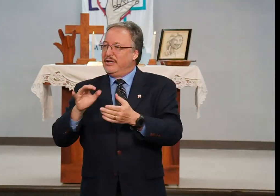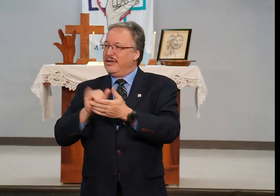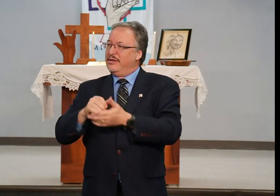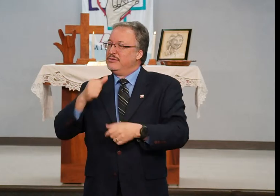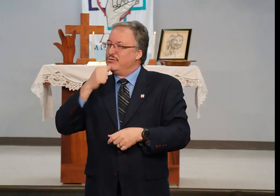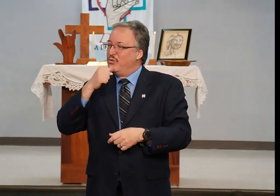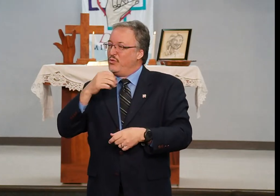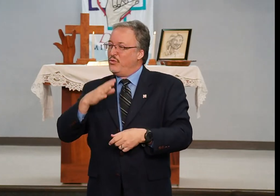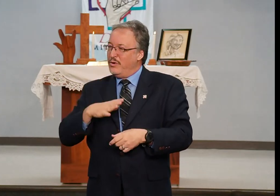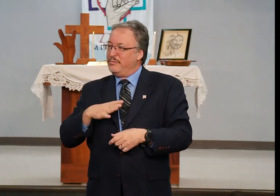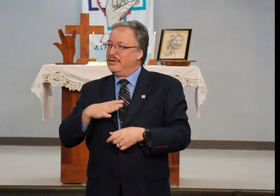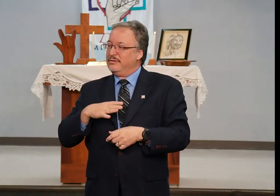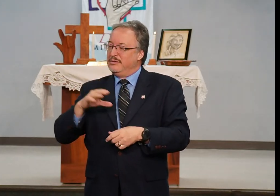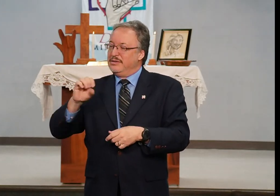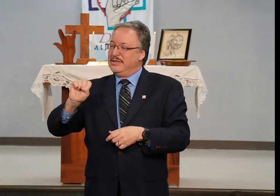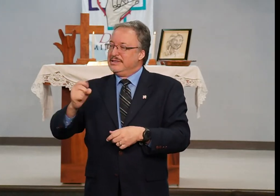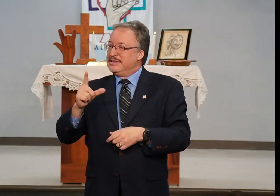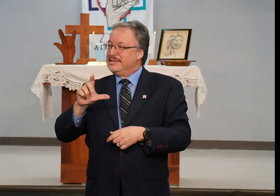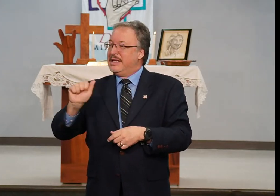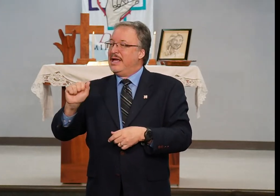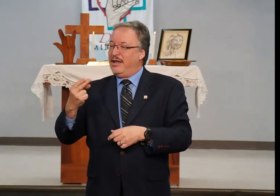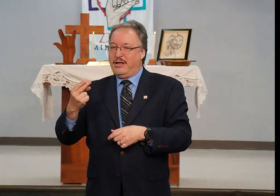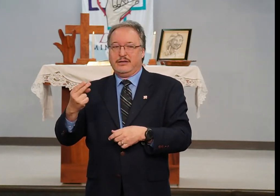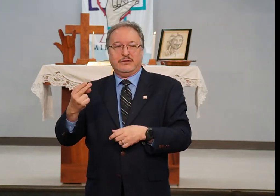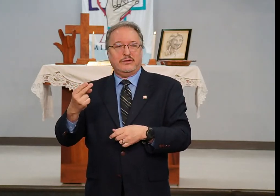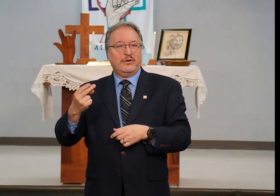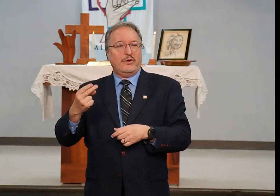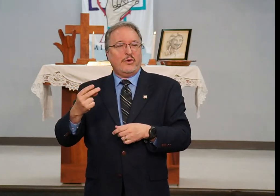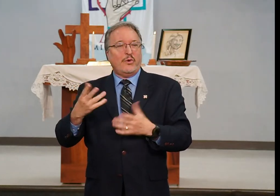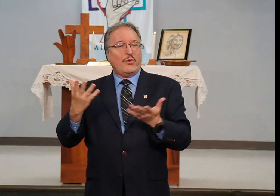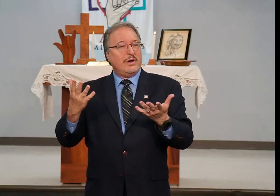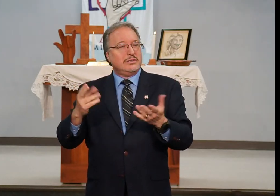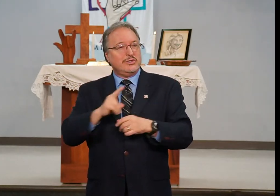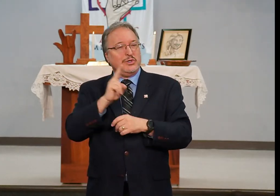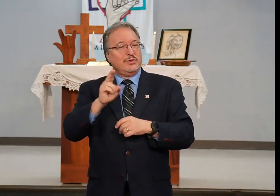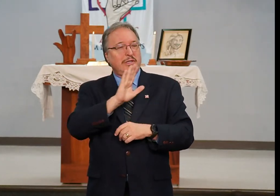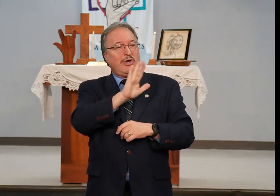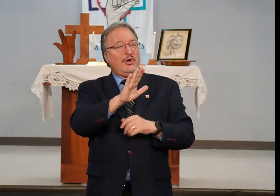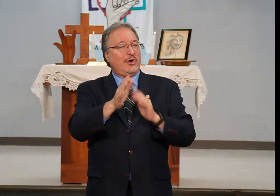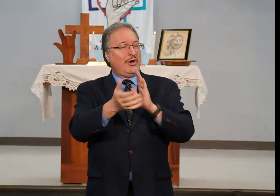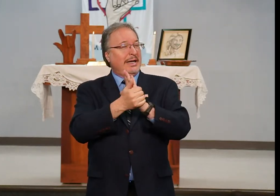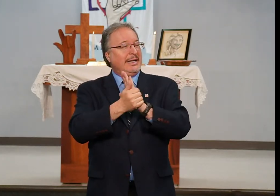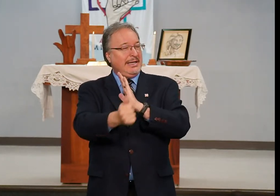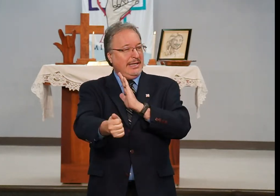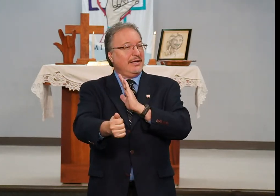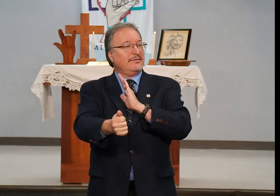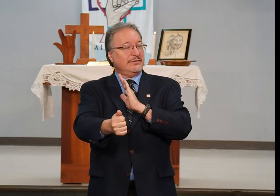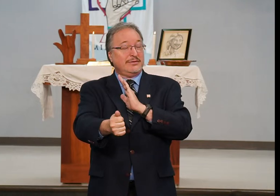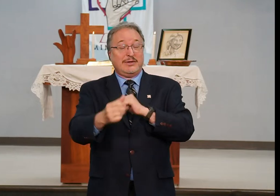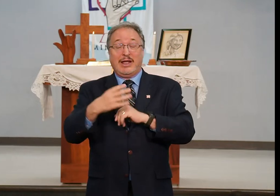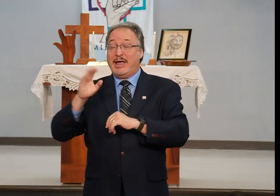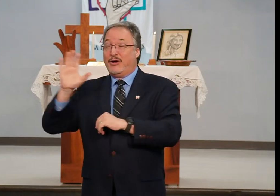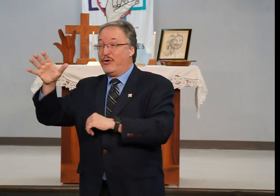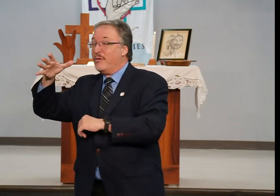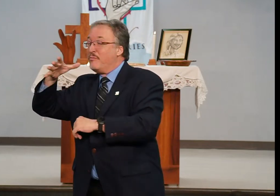And I thought it was so interesting, again, that Selah was using